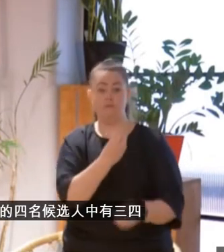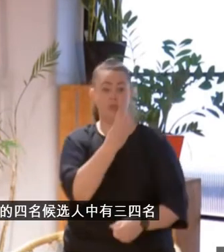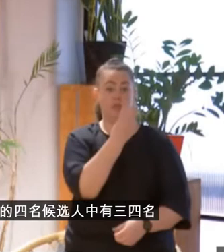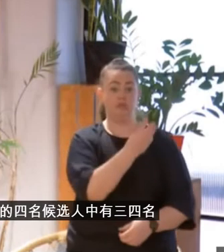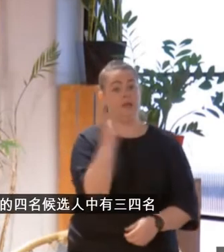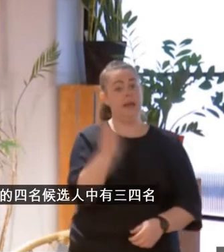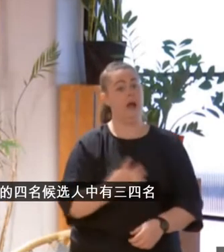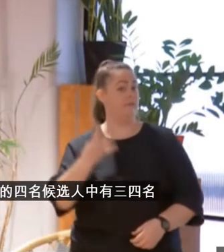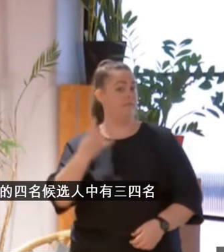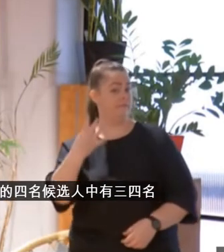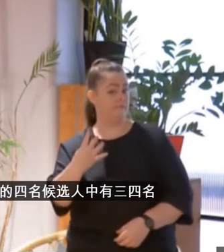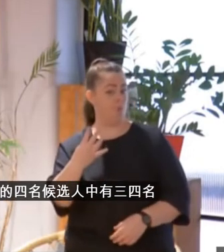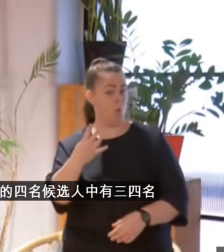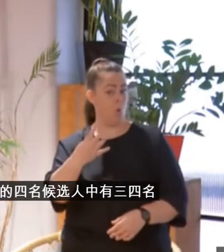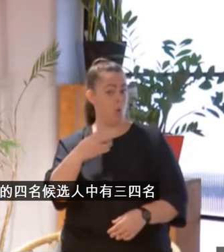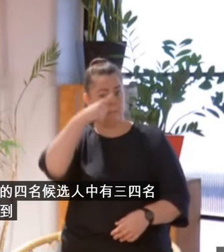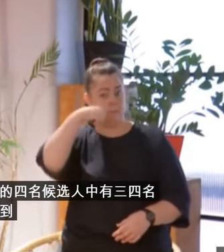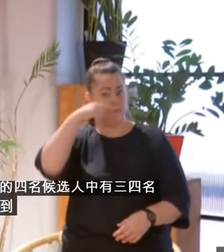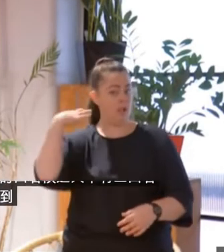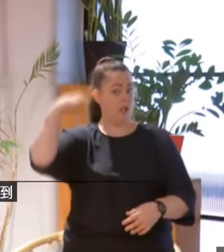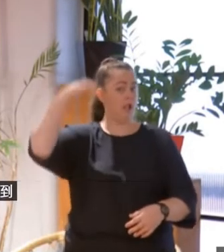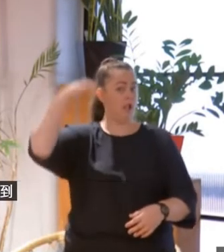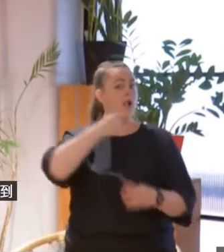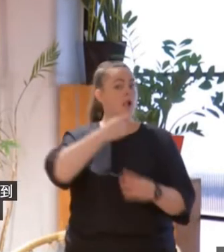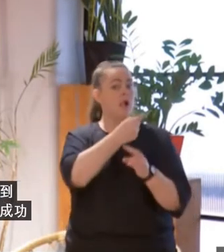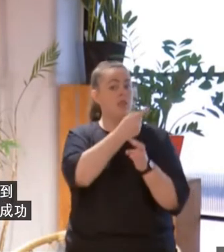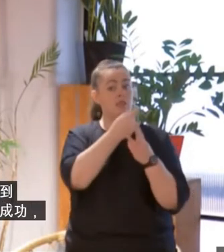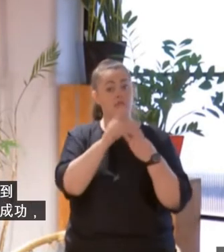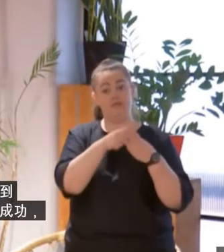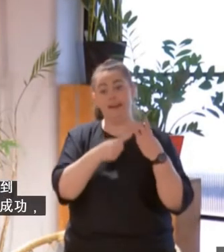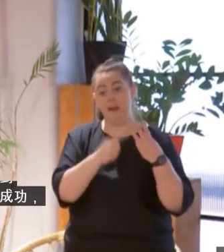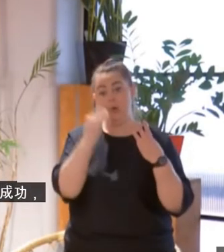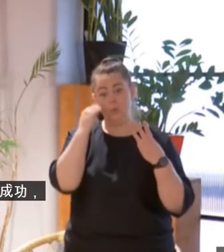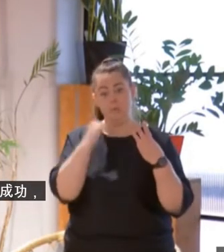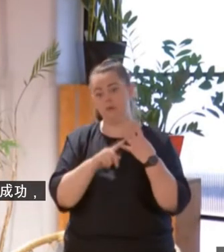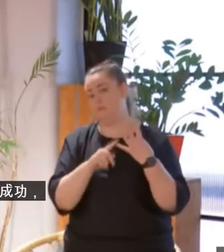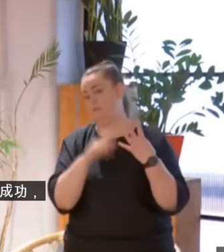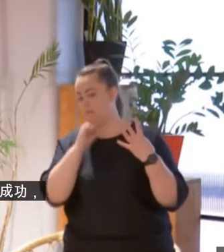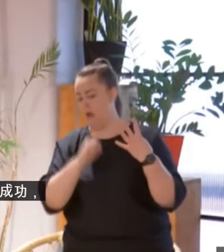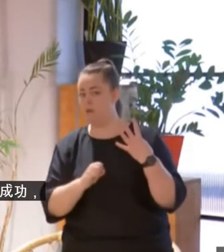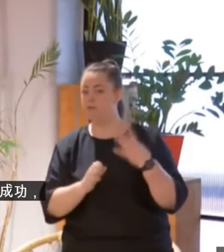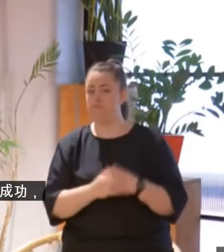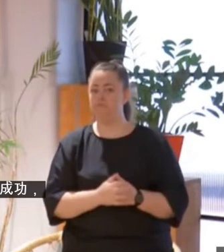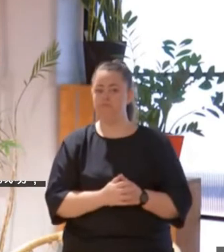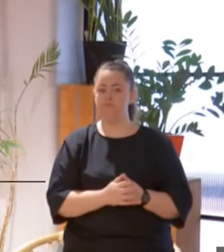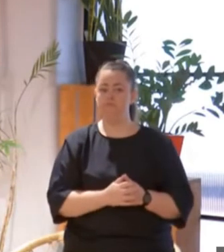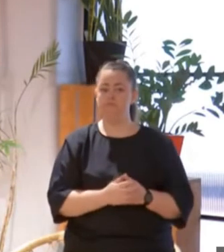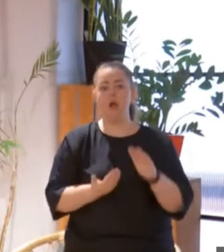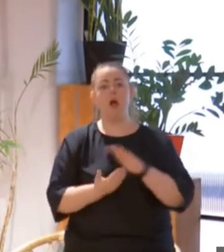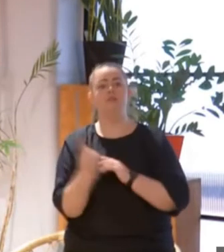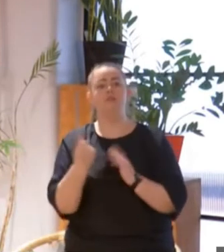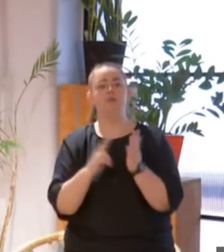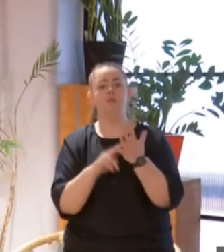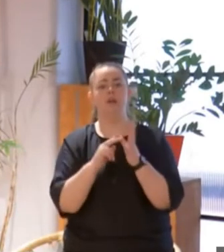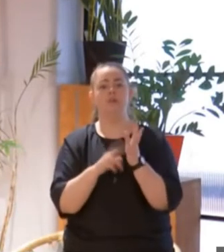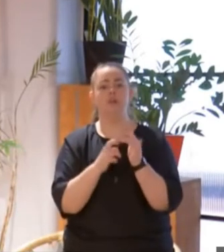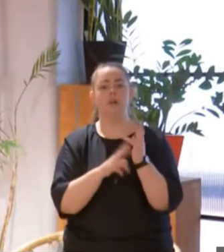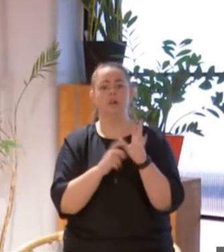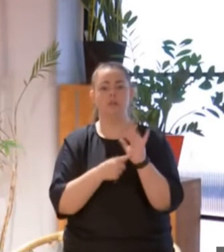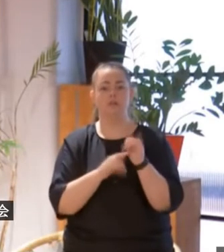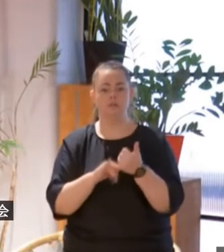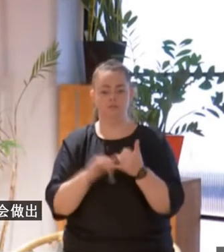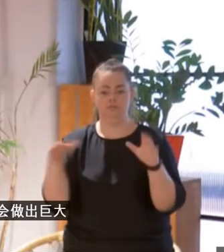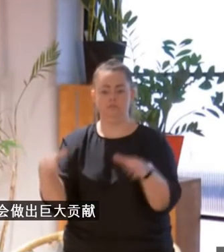candidates for the Liberals and Nationals are women. I'm very proud of that, and I hope they're successful, because I know that they will make a great contribution to their